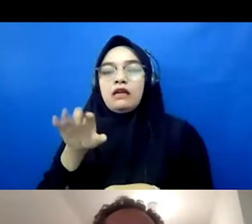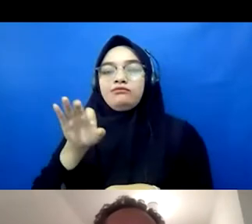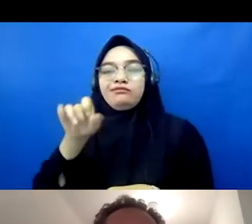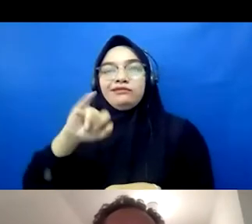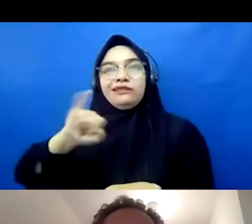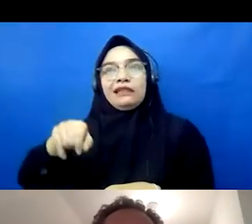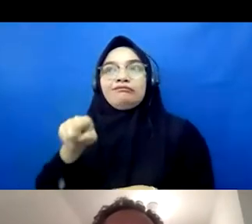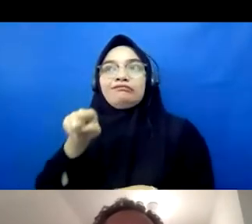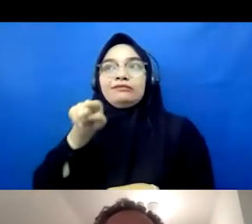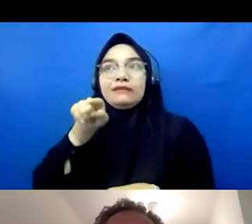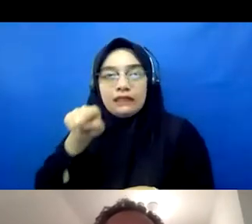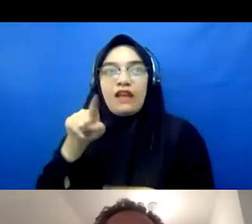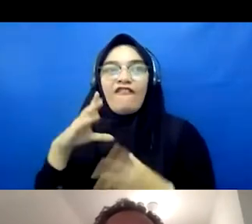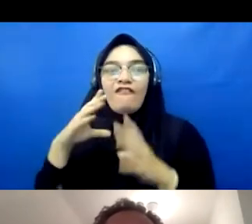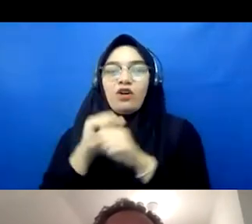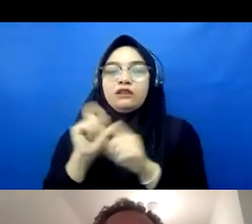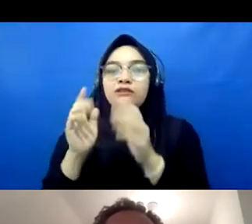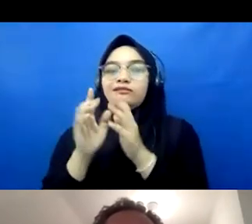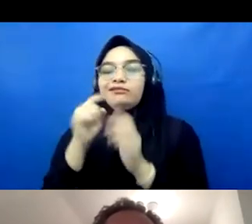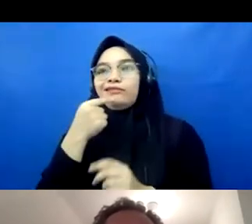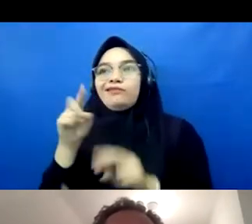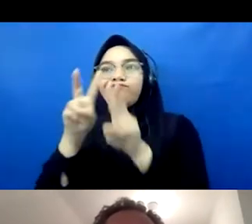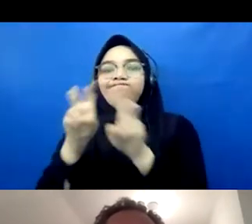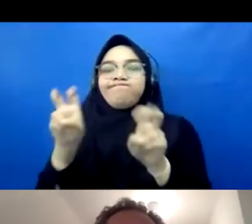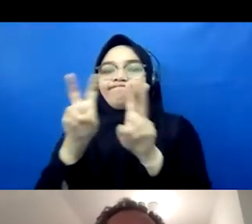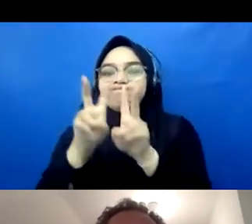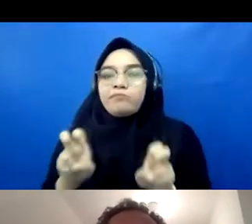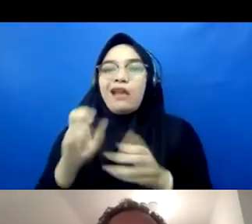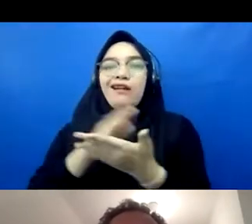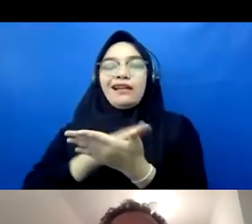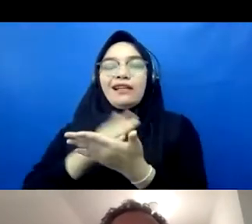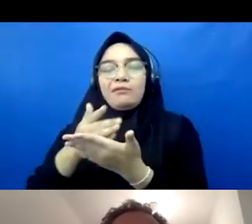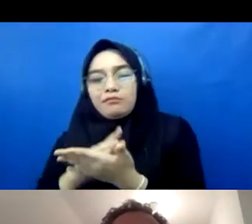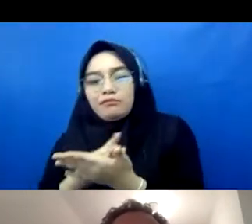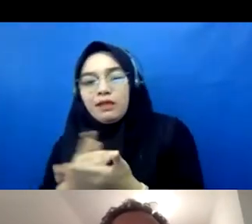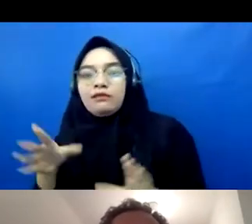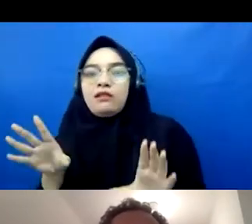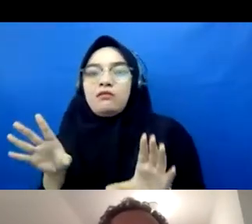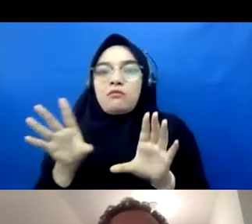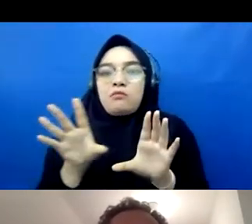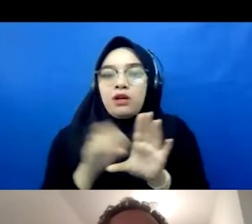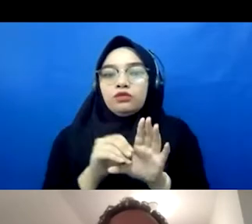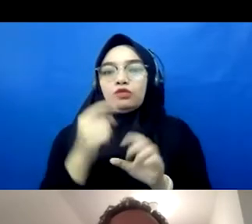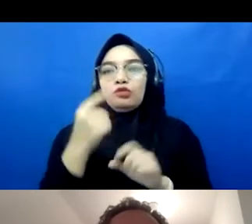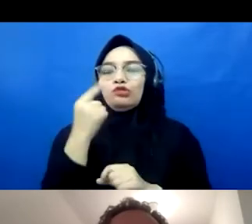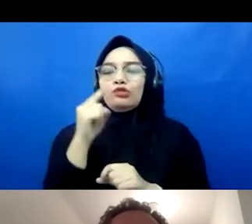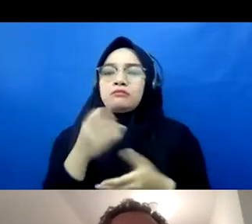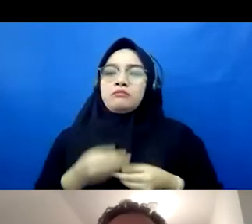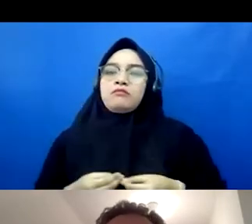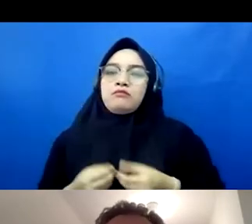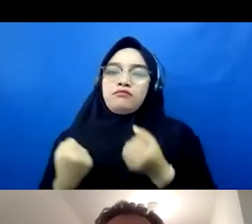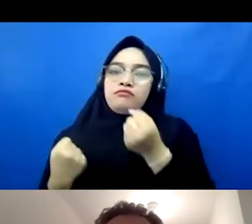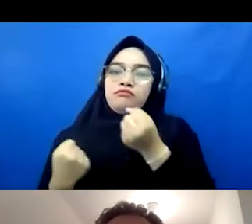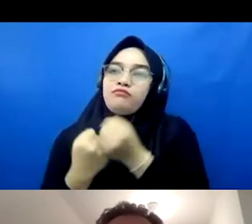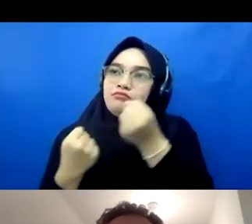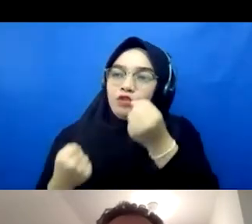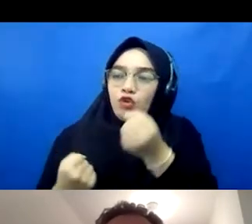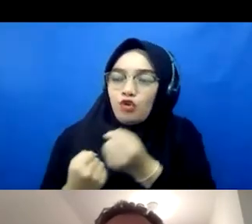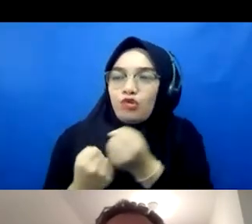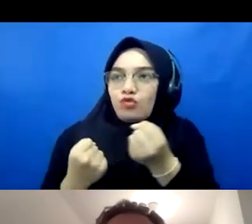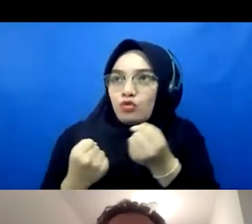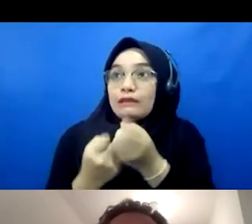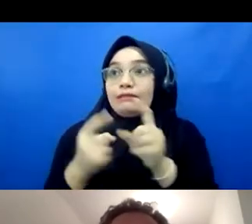to conduct action research and provide operational support to foundations, nonprofits, and